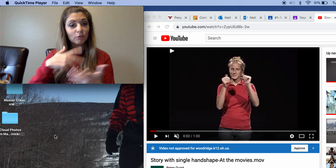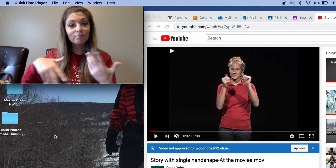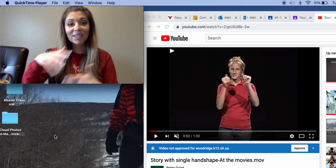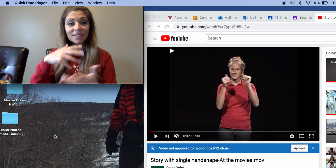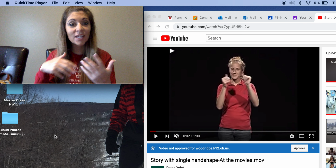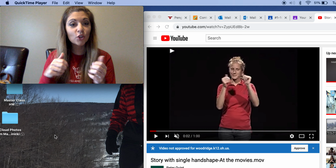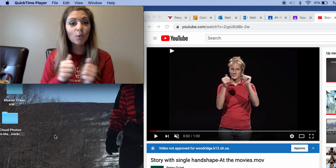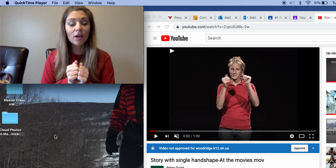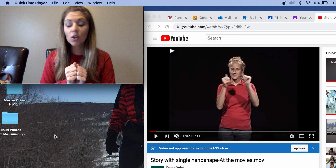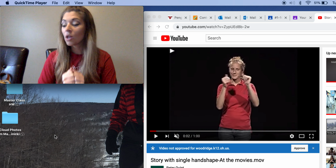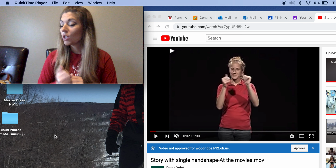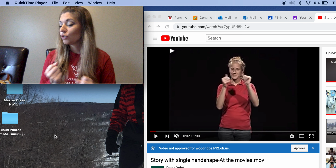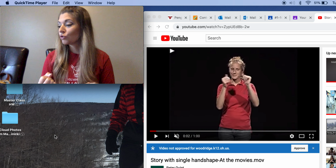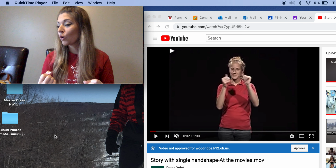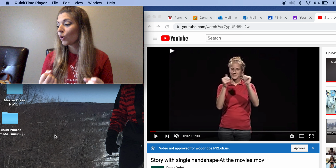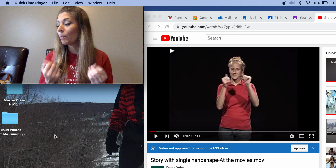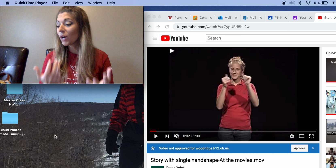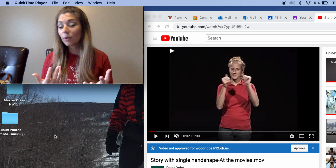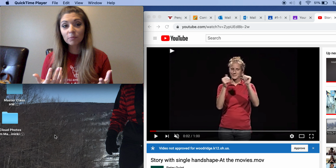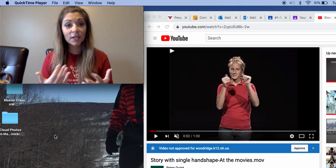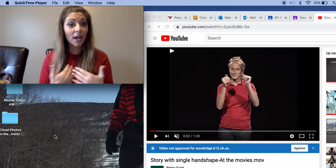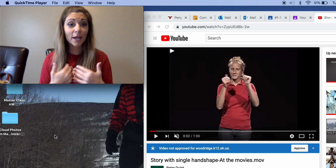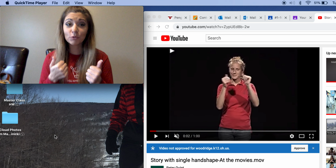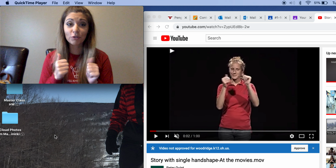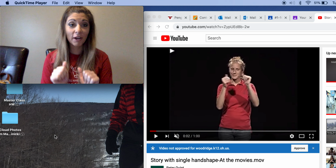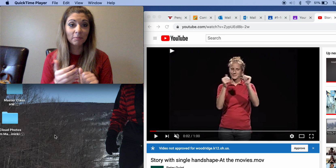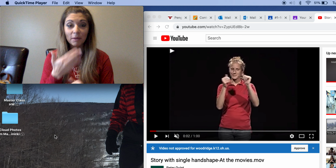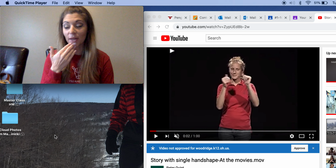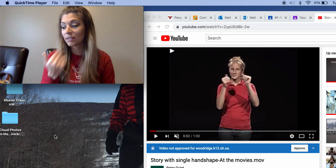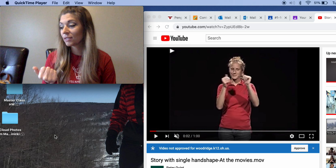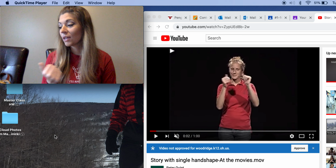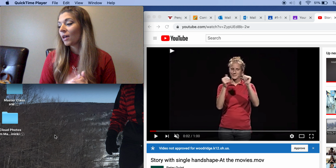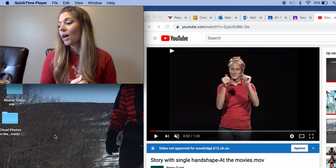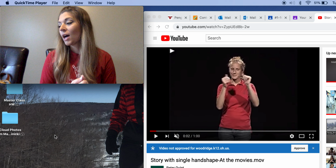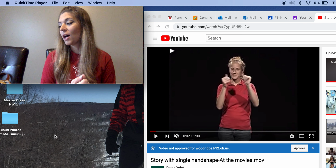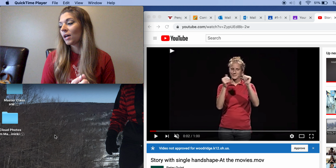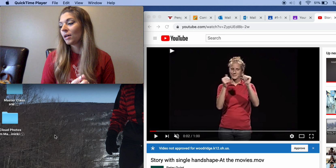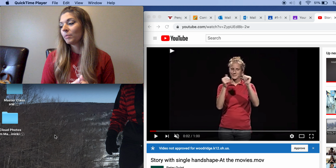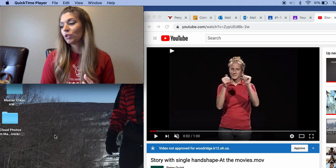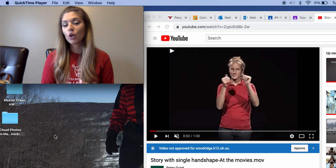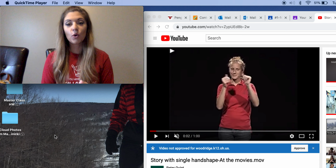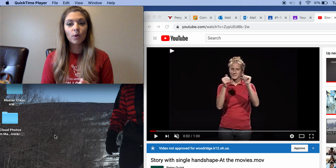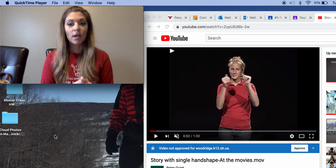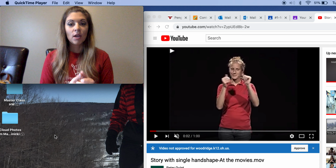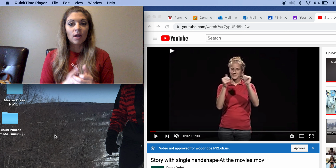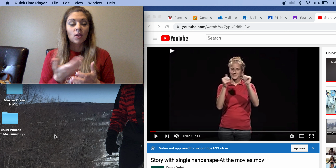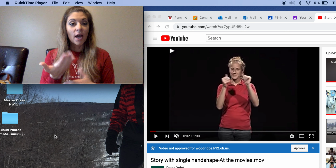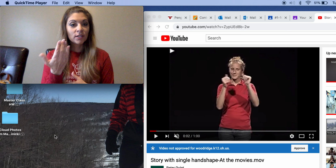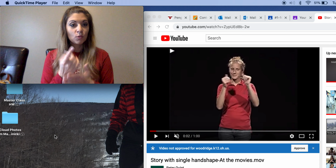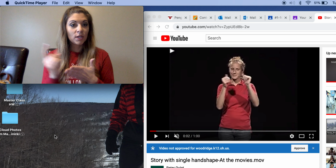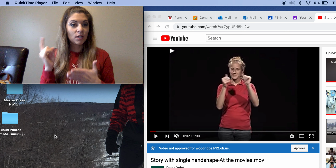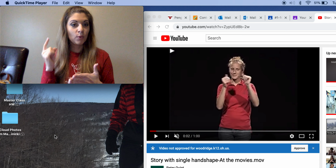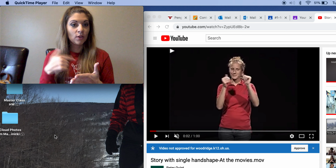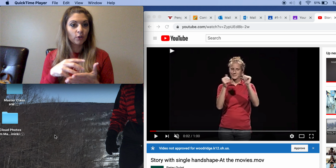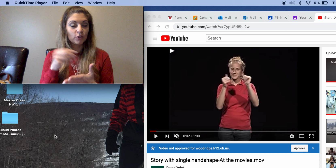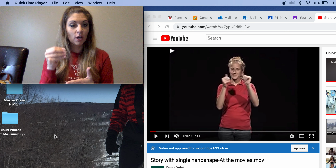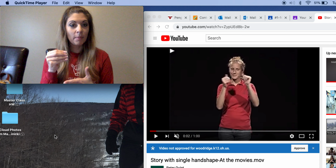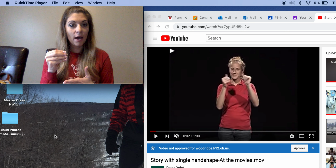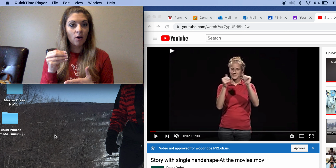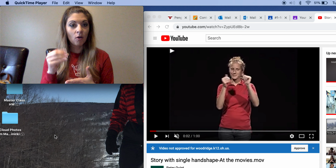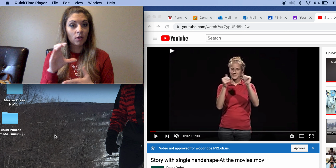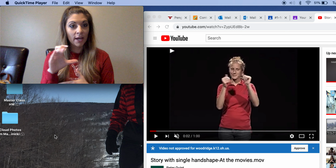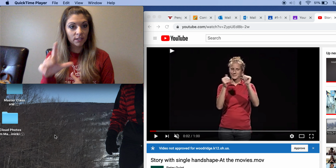we don't mix together well. So bear with me, I'm trying my best. So last week we